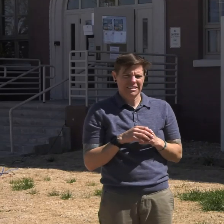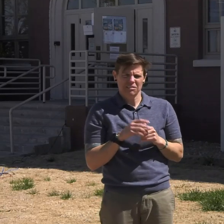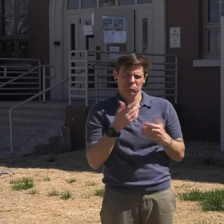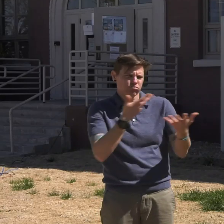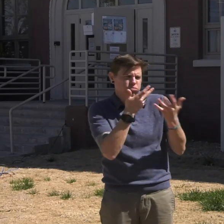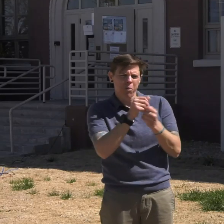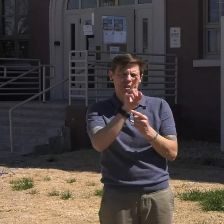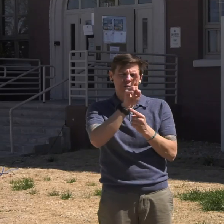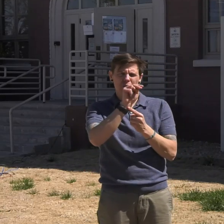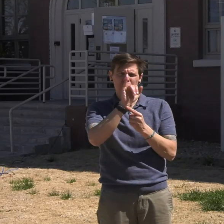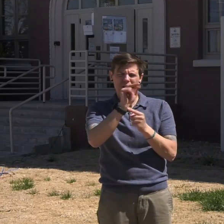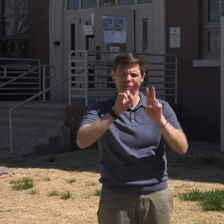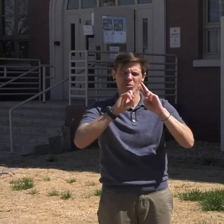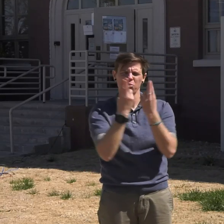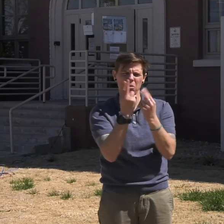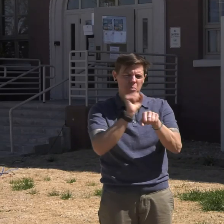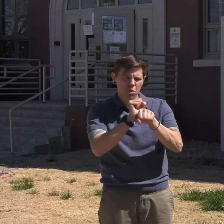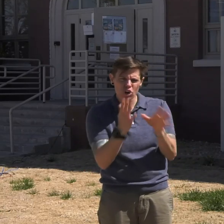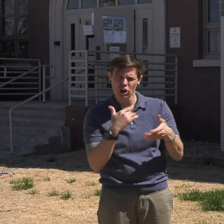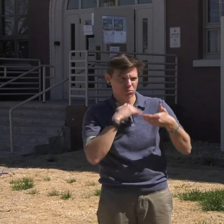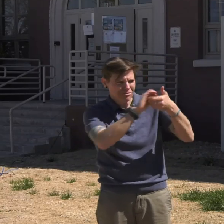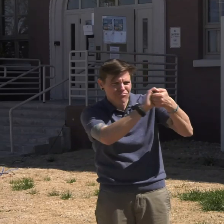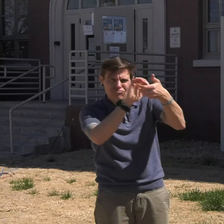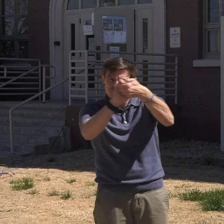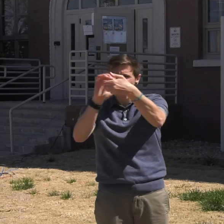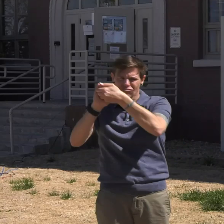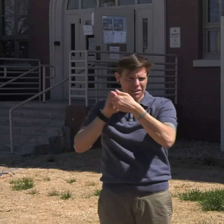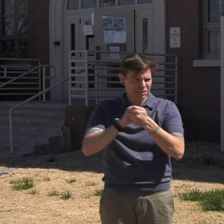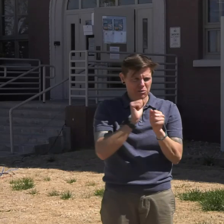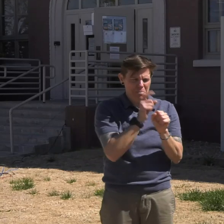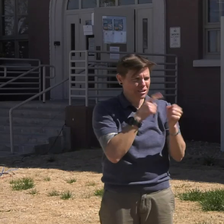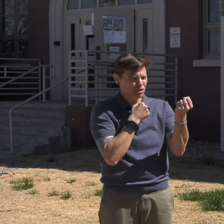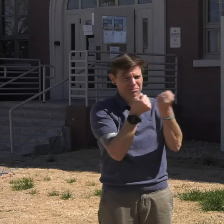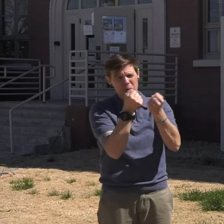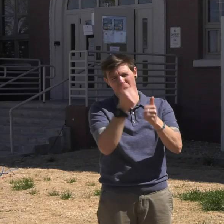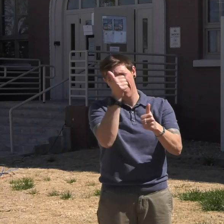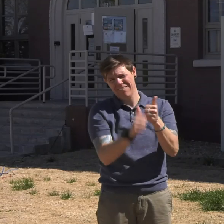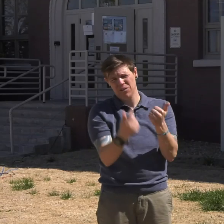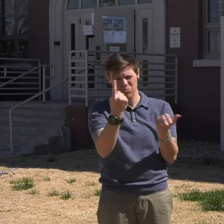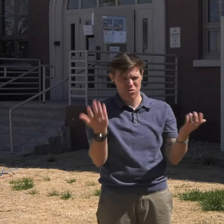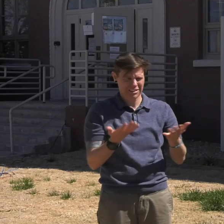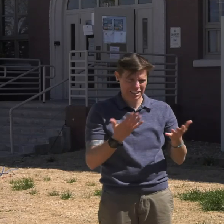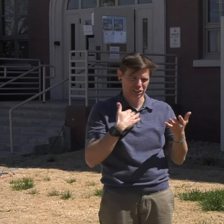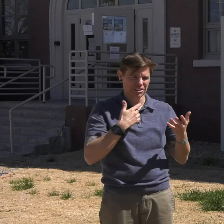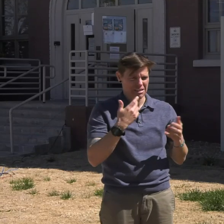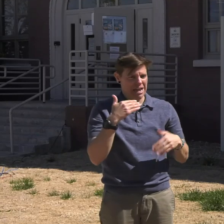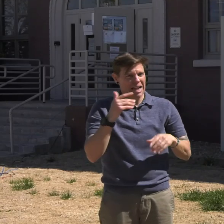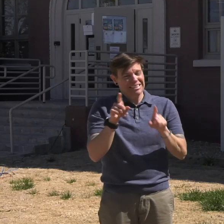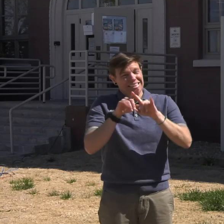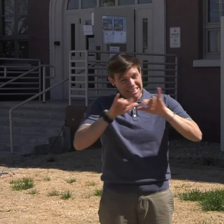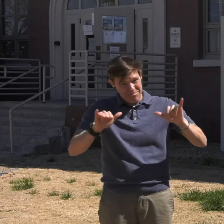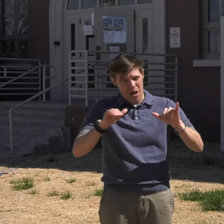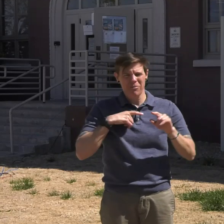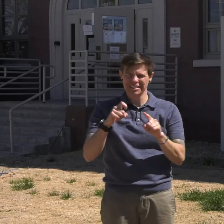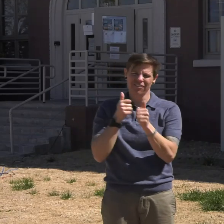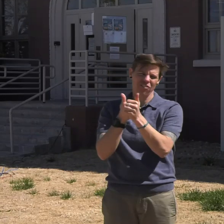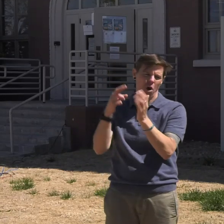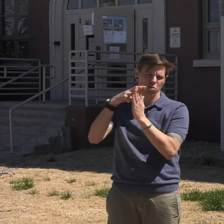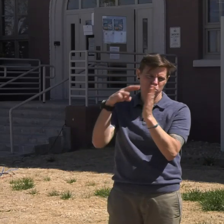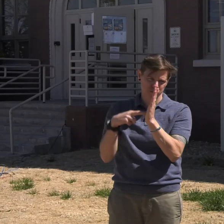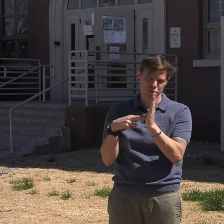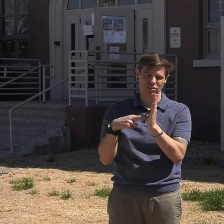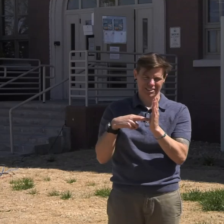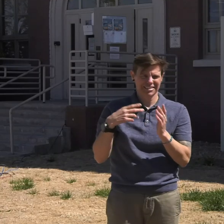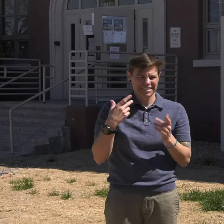been tremendously cooperative and supportive of everything that we're going through. But we also have to follow some rules, and transit is a good